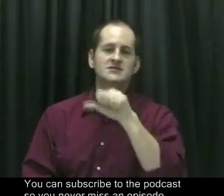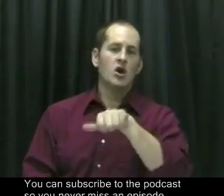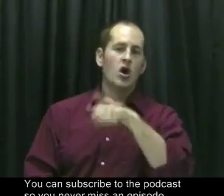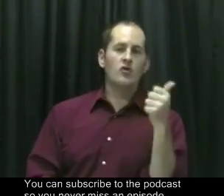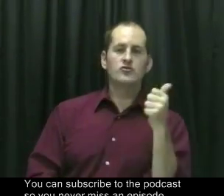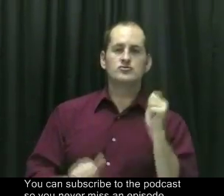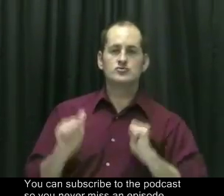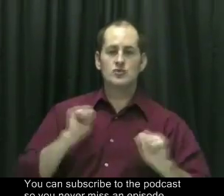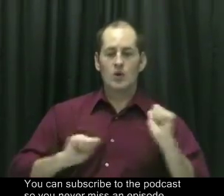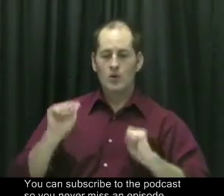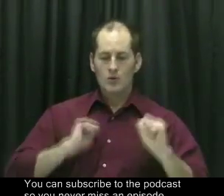episode.